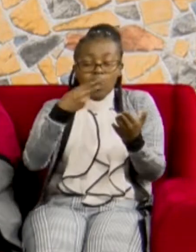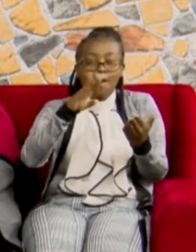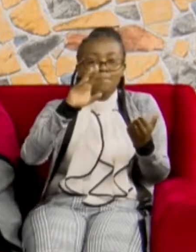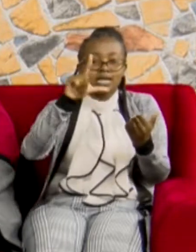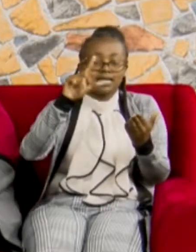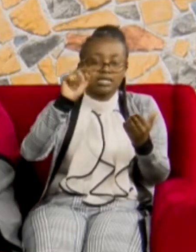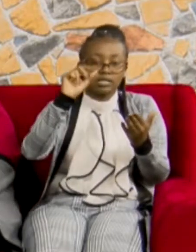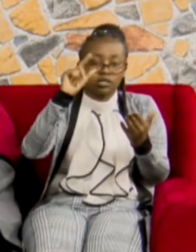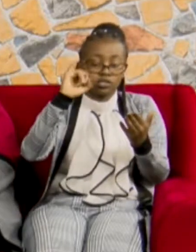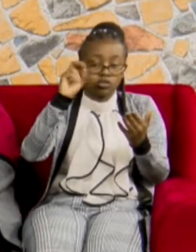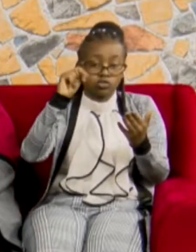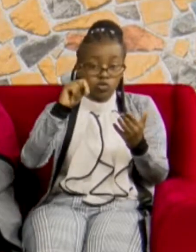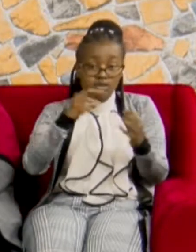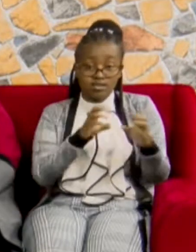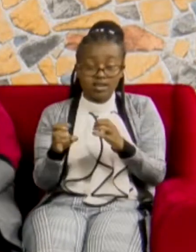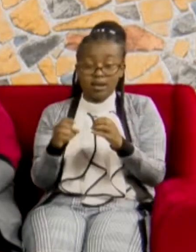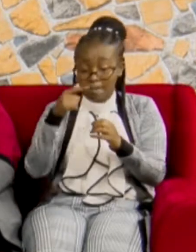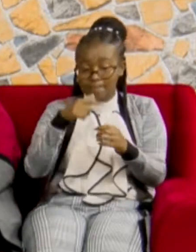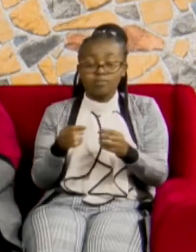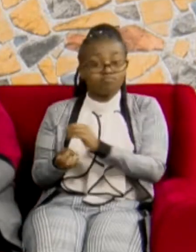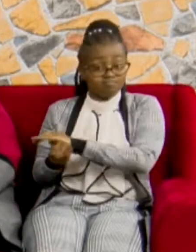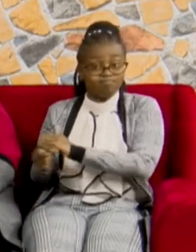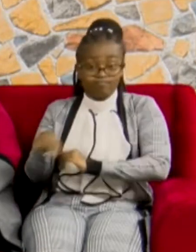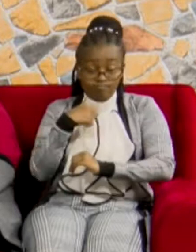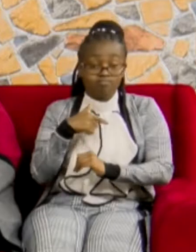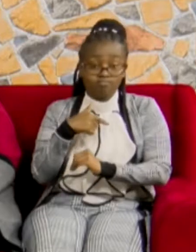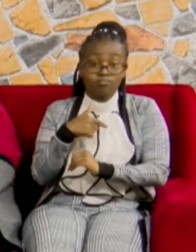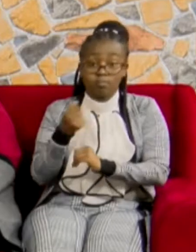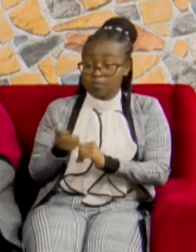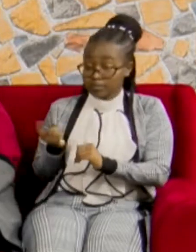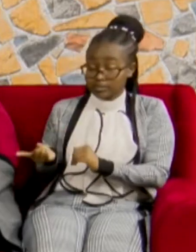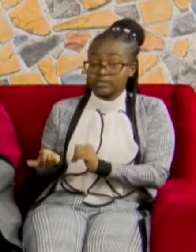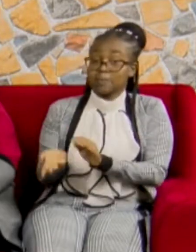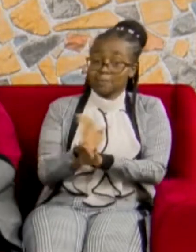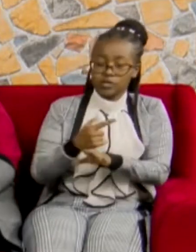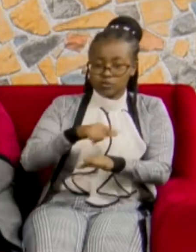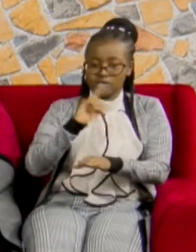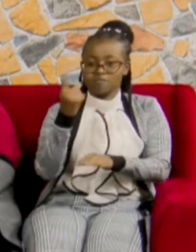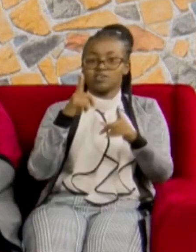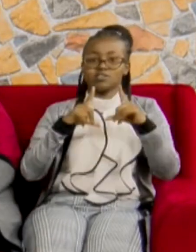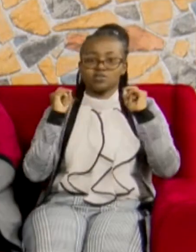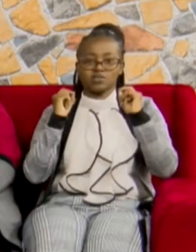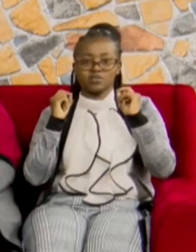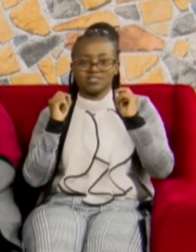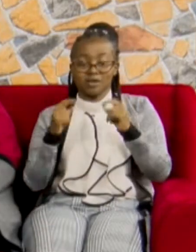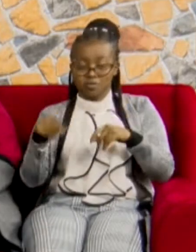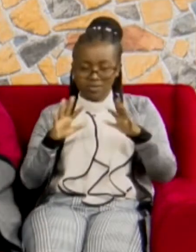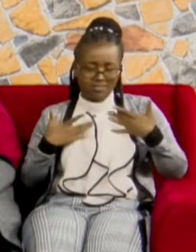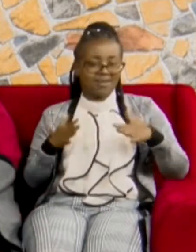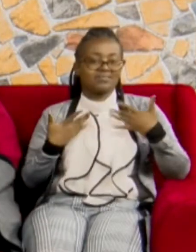habilitation is done, courtesy of Dr. So Dr. has just come back, so we are the first to host her, so